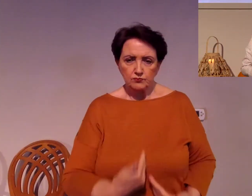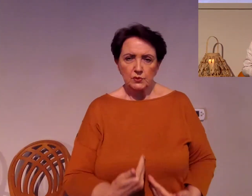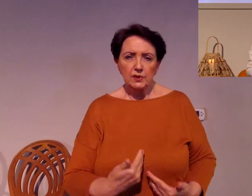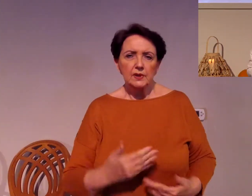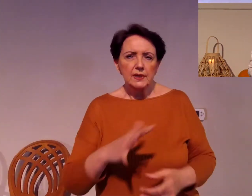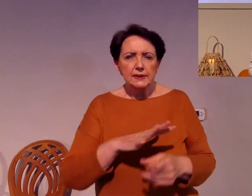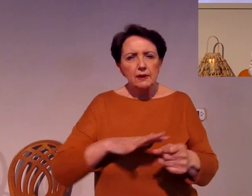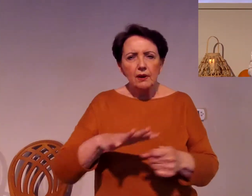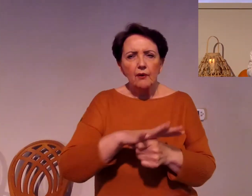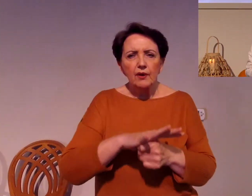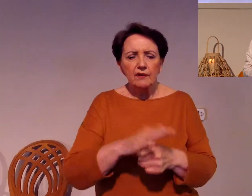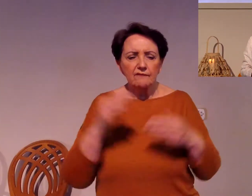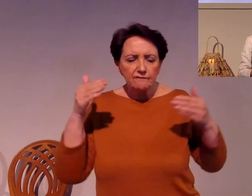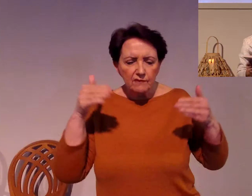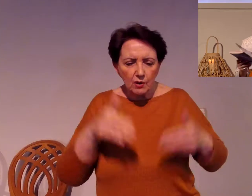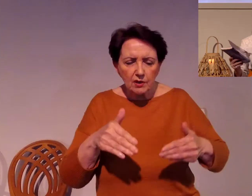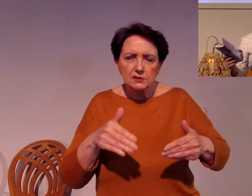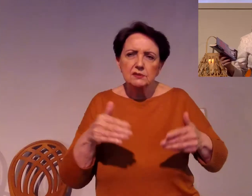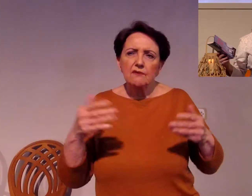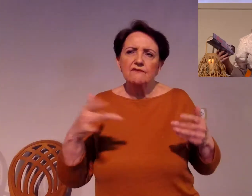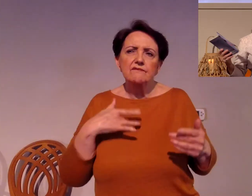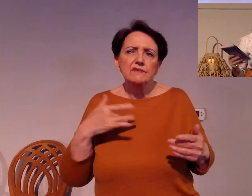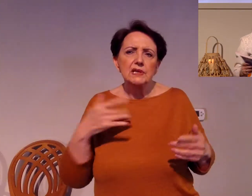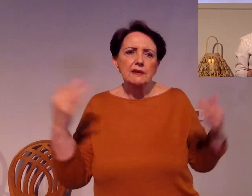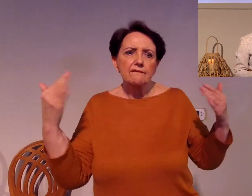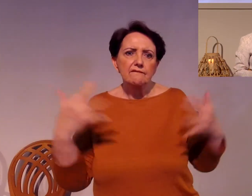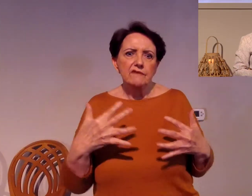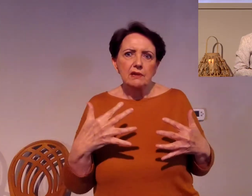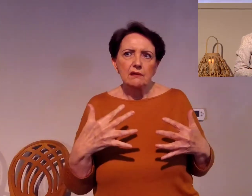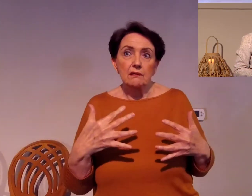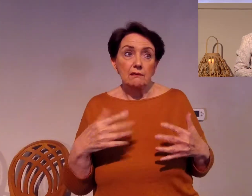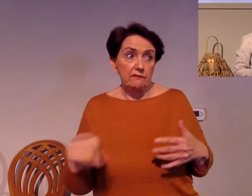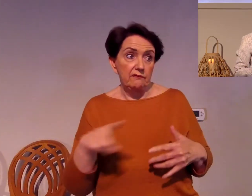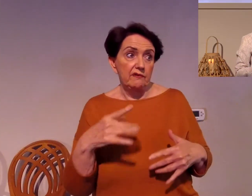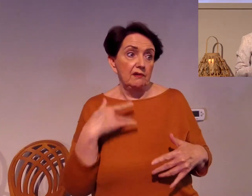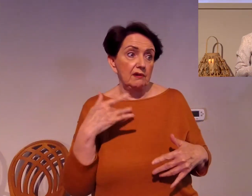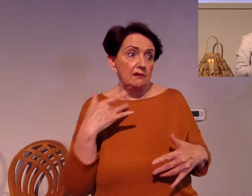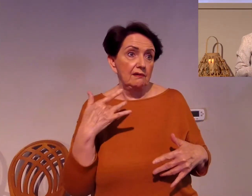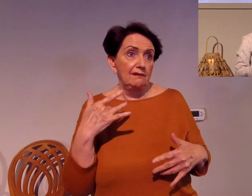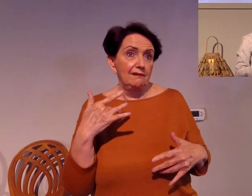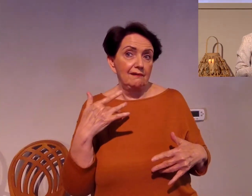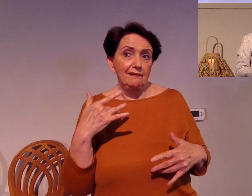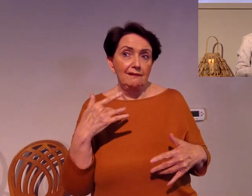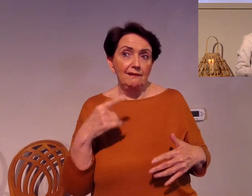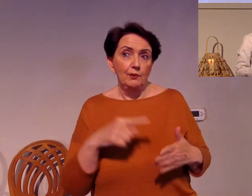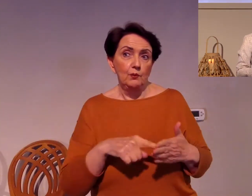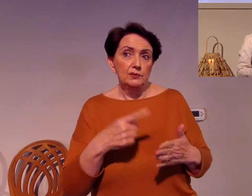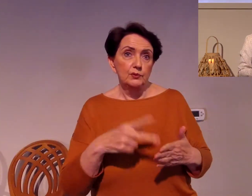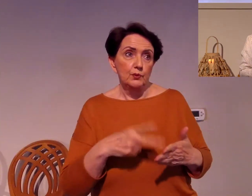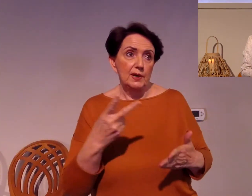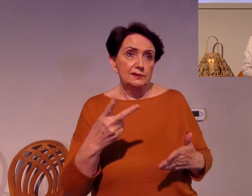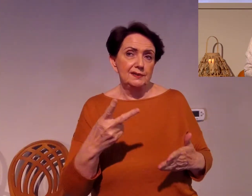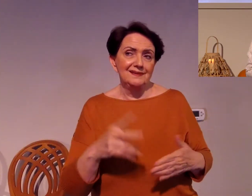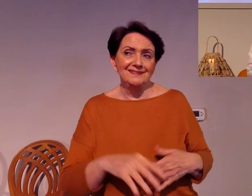dedicated to feeling fear. Have y'all ever felt fear? Once or